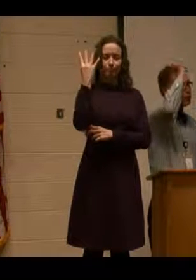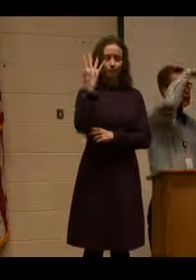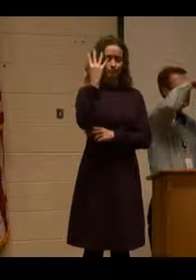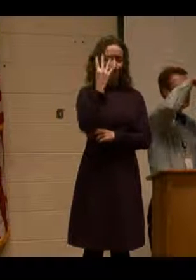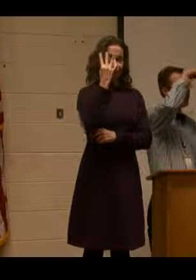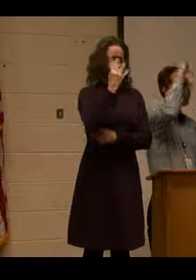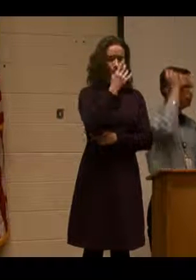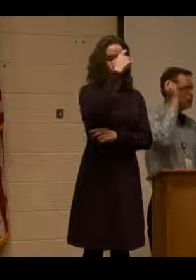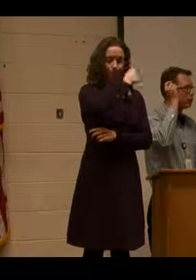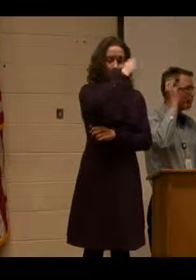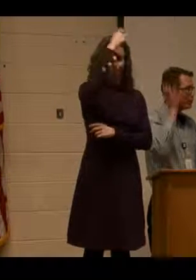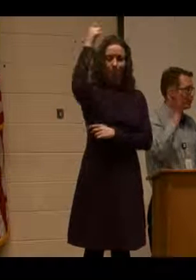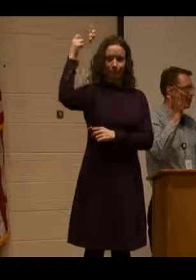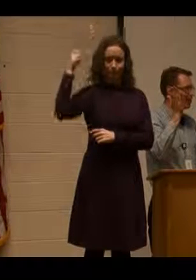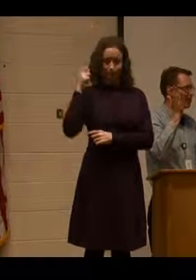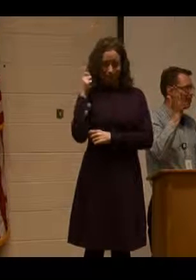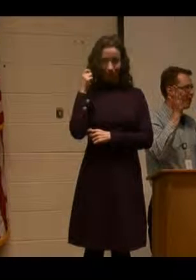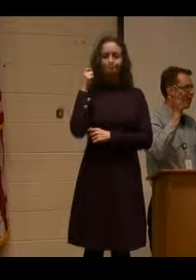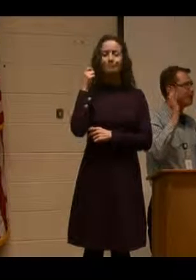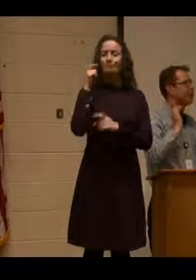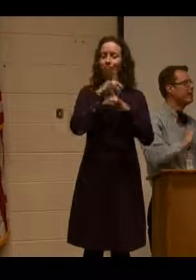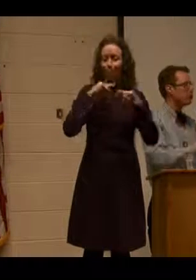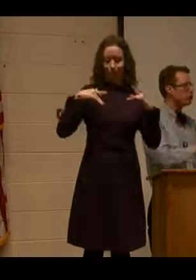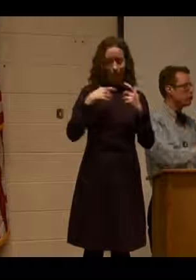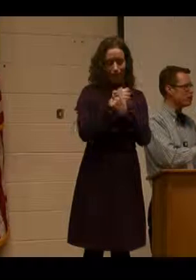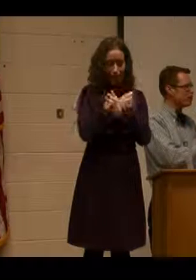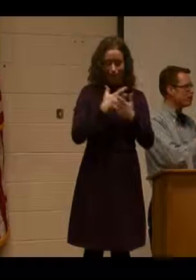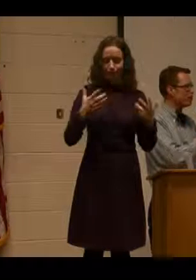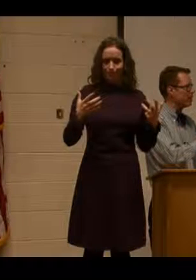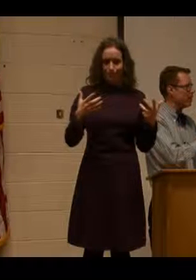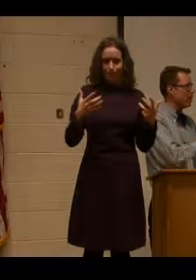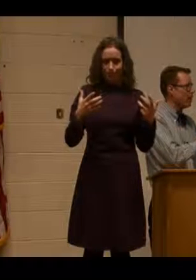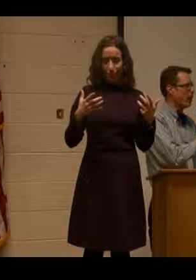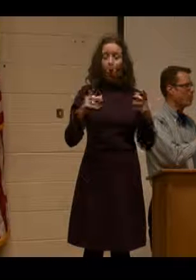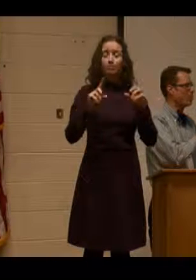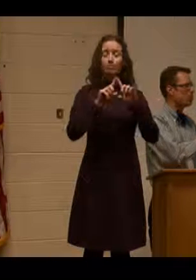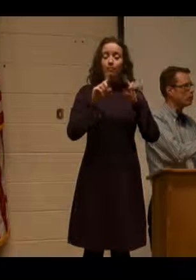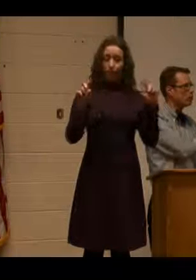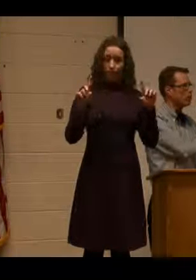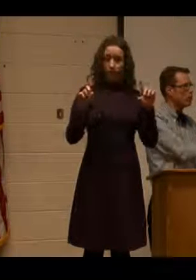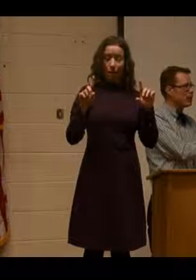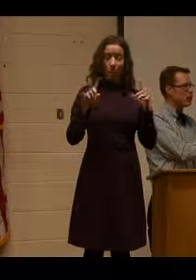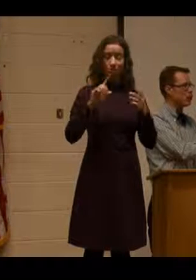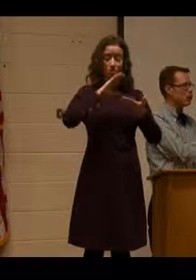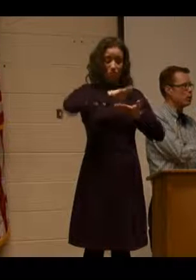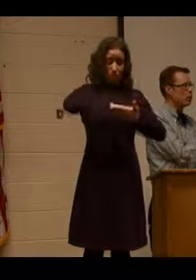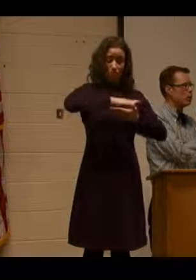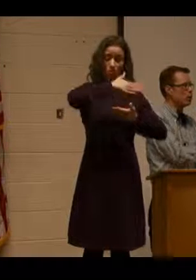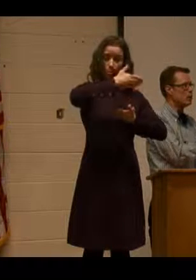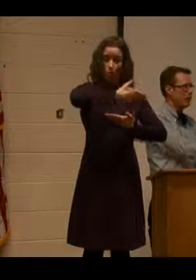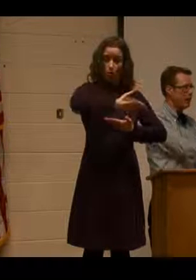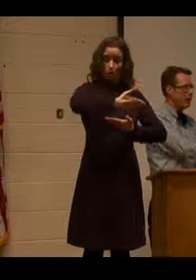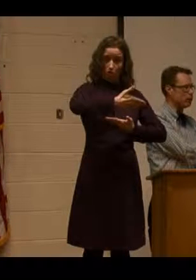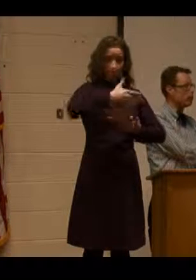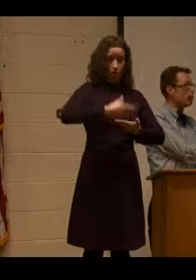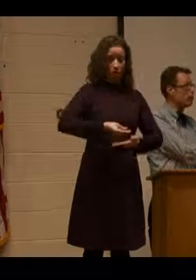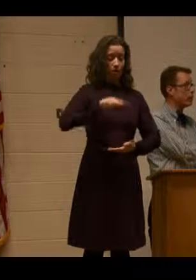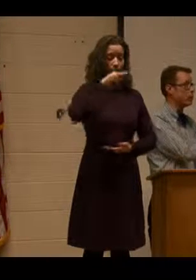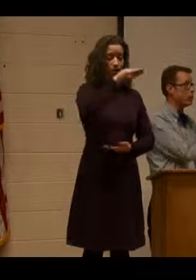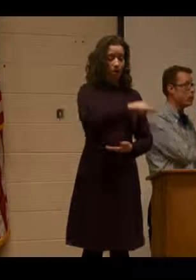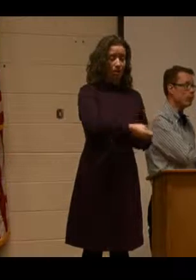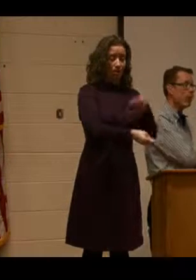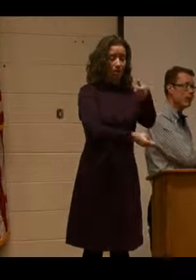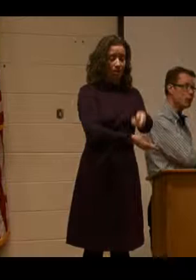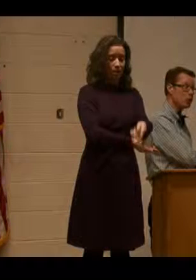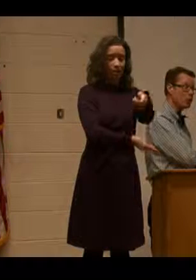and doing all that. It's just that the booklet that we give you would not have the diploma in it. We would not issue it.